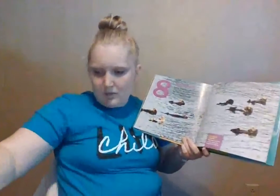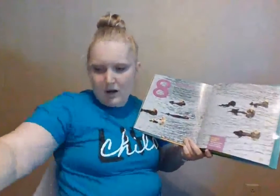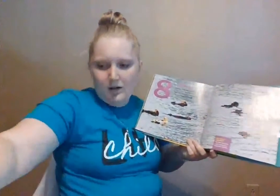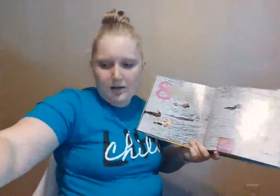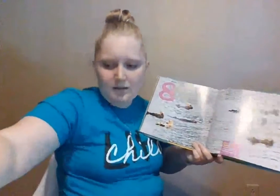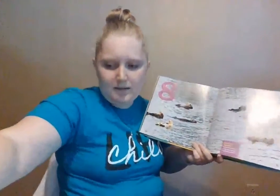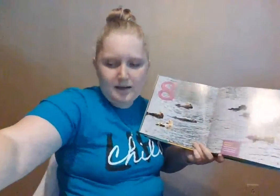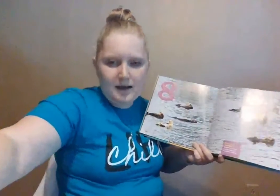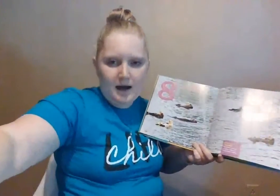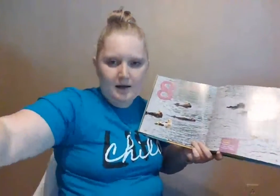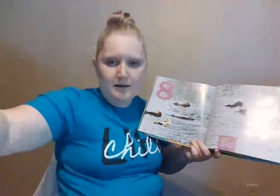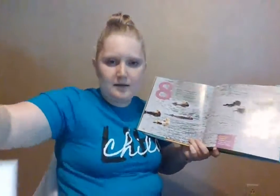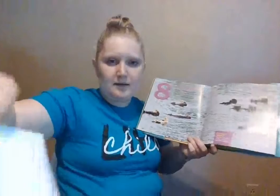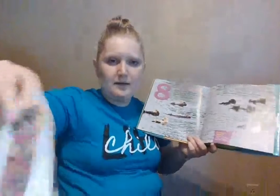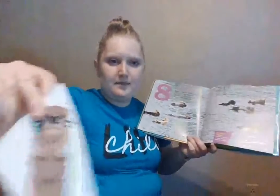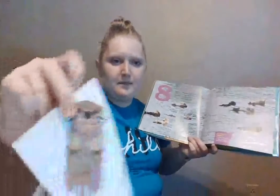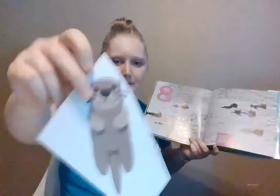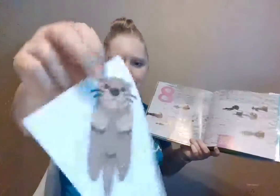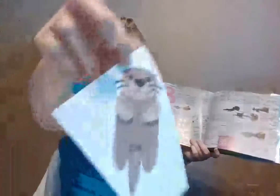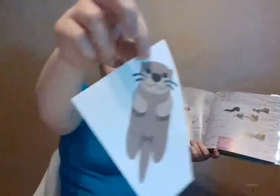Our little sea otters.